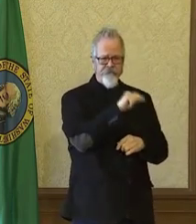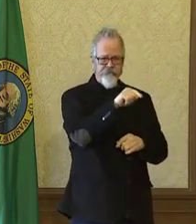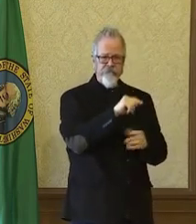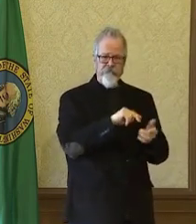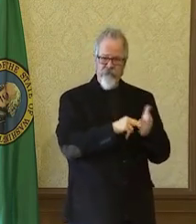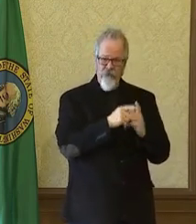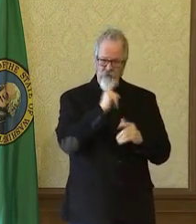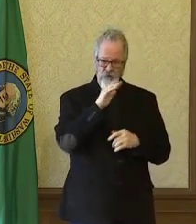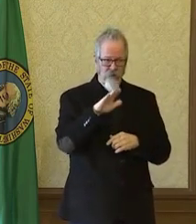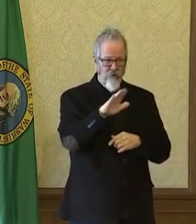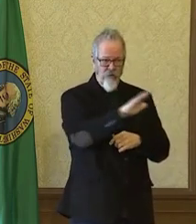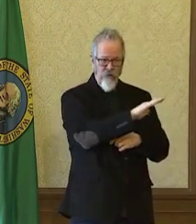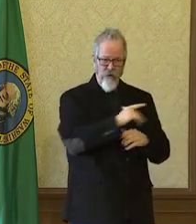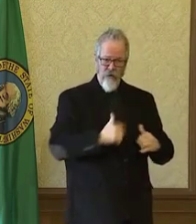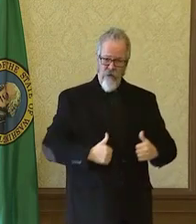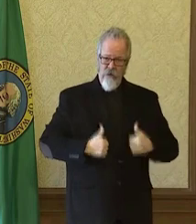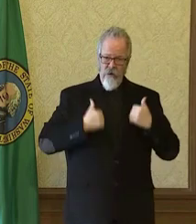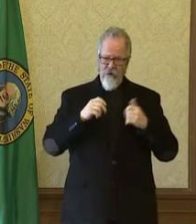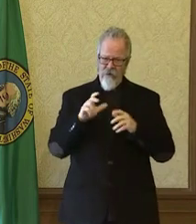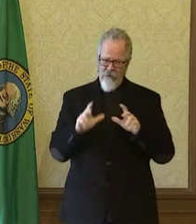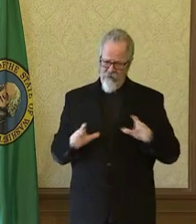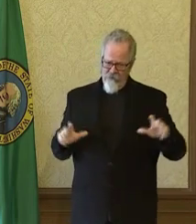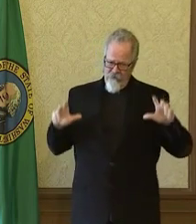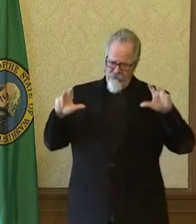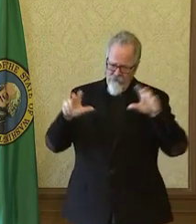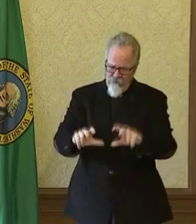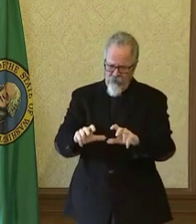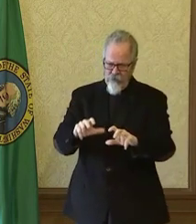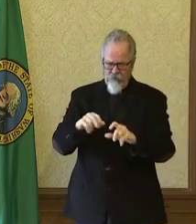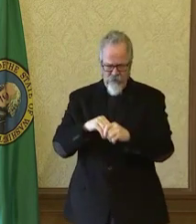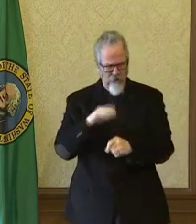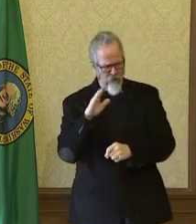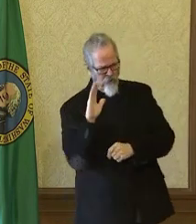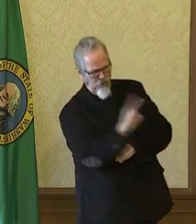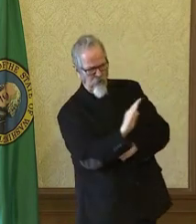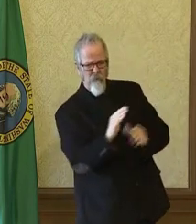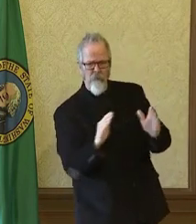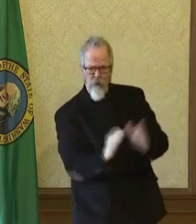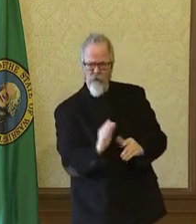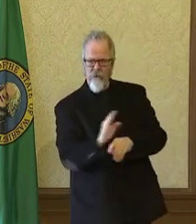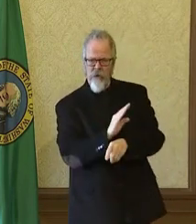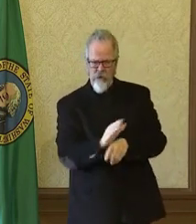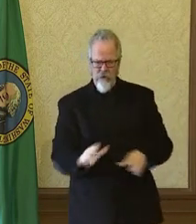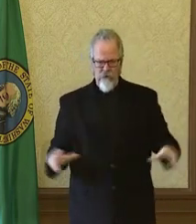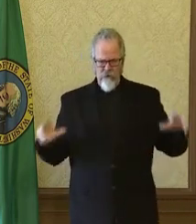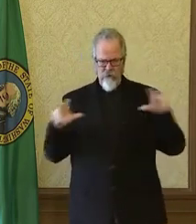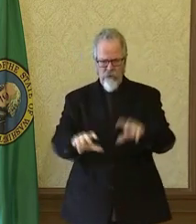million grant program to help small businesses who've been impacted